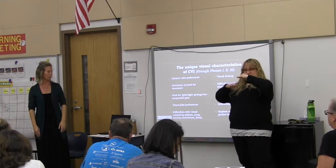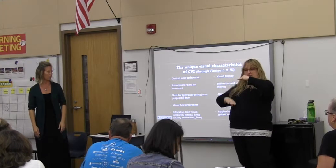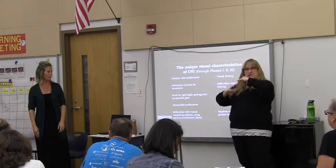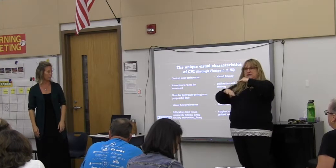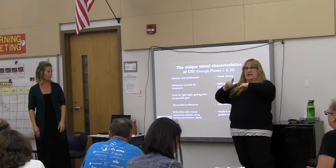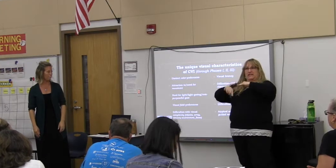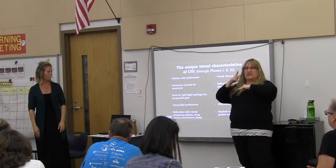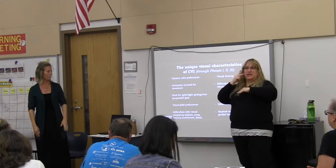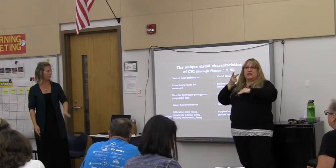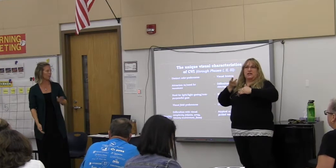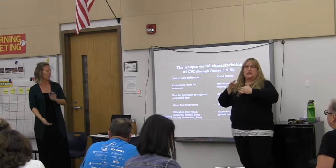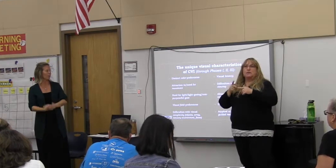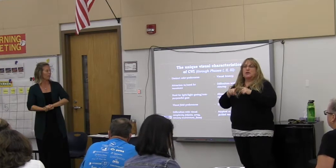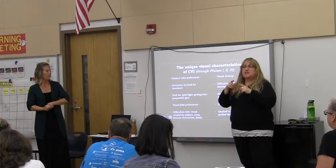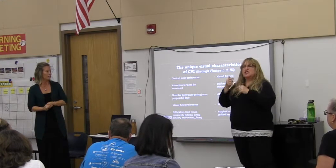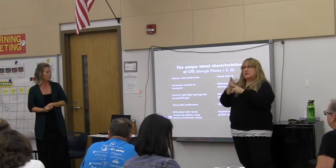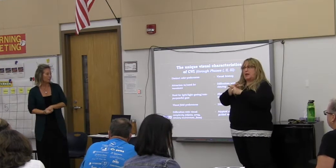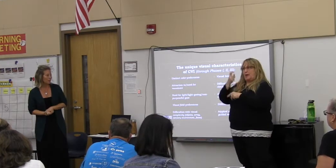be mindful of that.